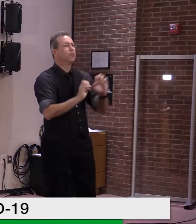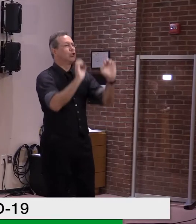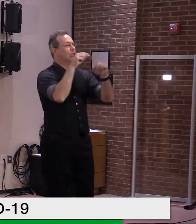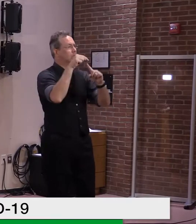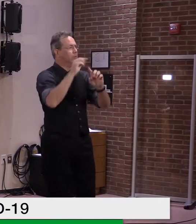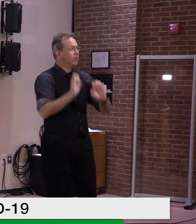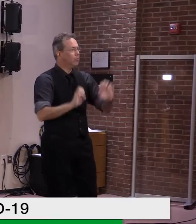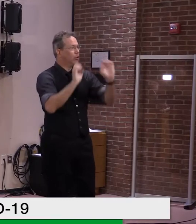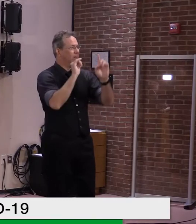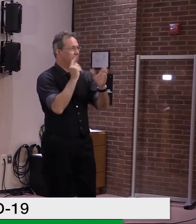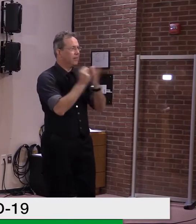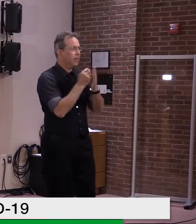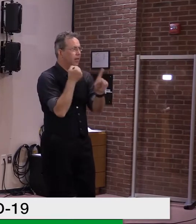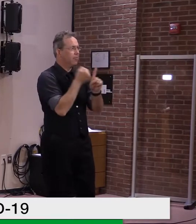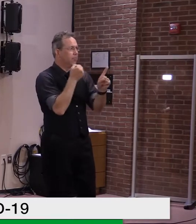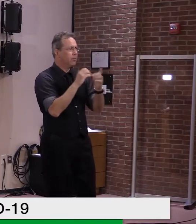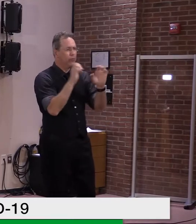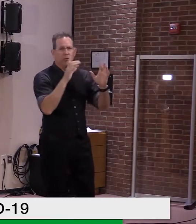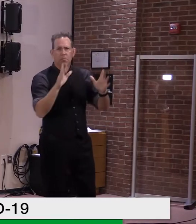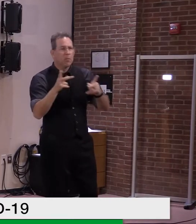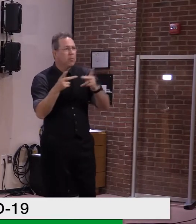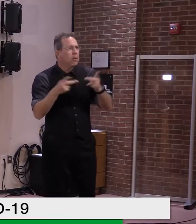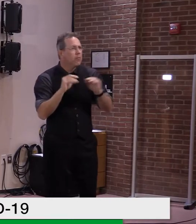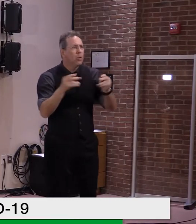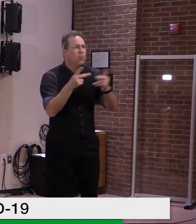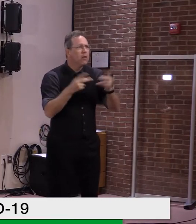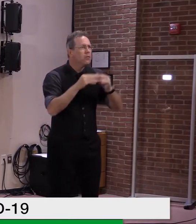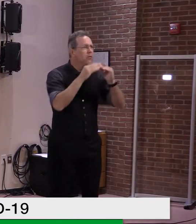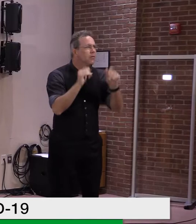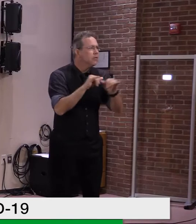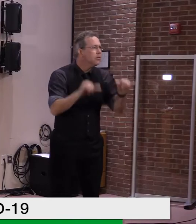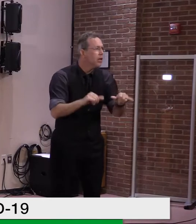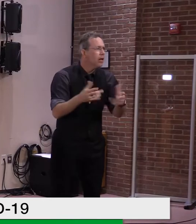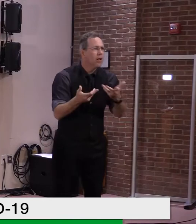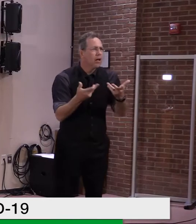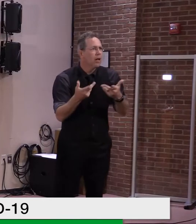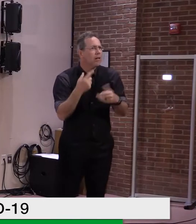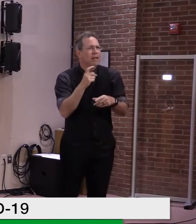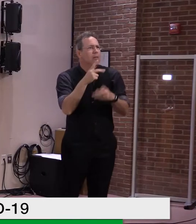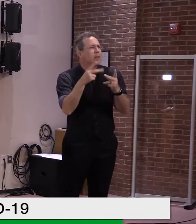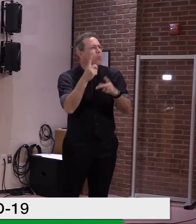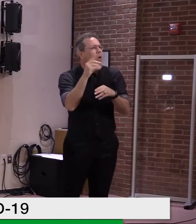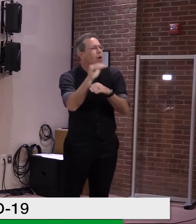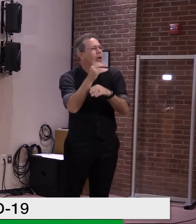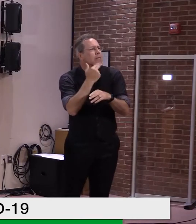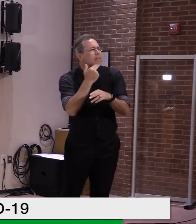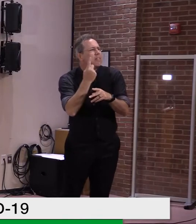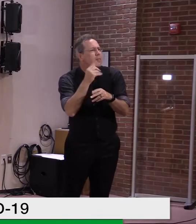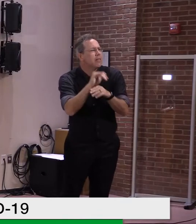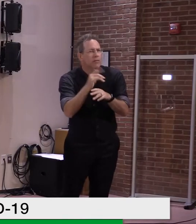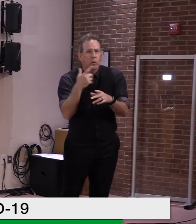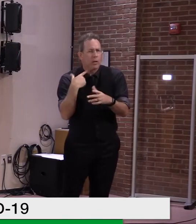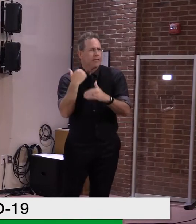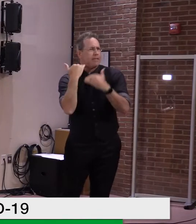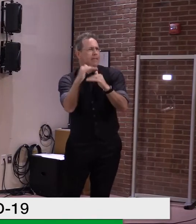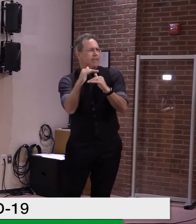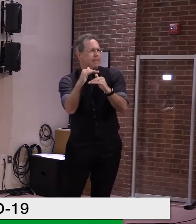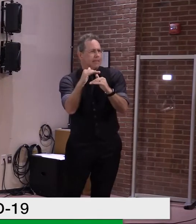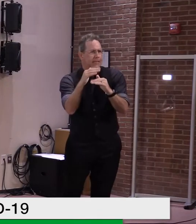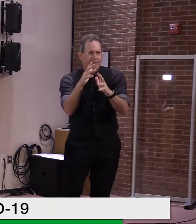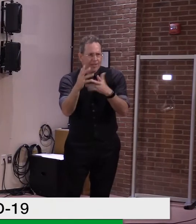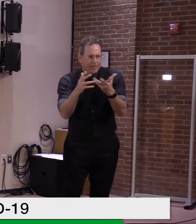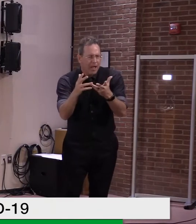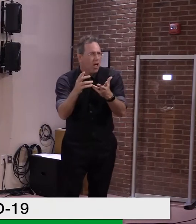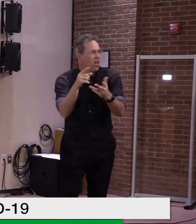didn't have housing for the night, for example, and opened it up to anybody and everybody